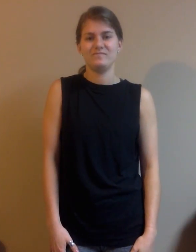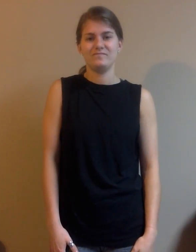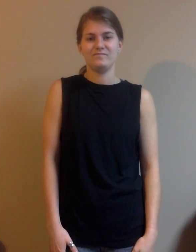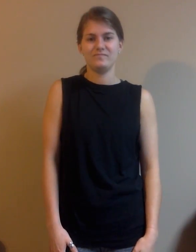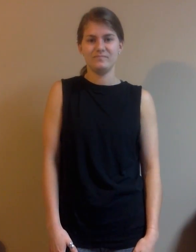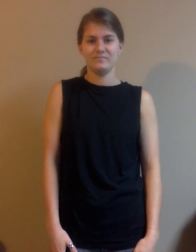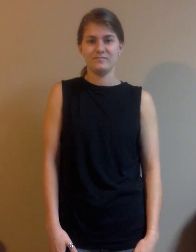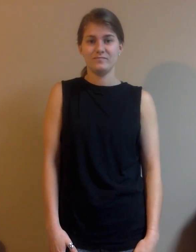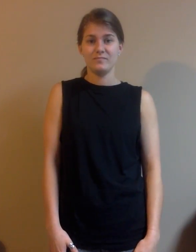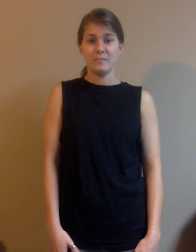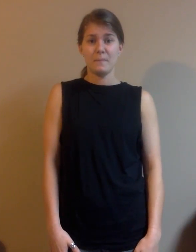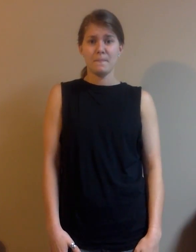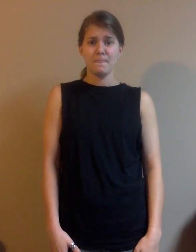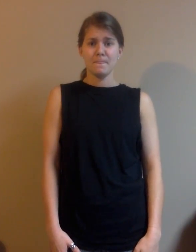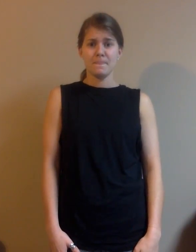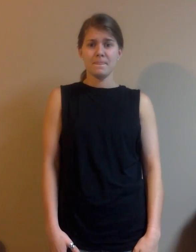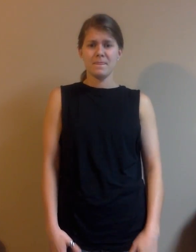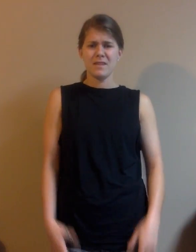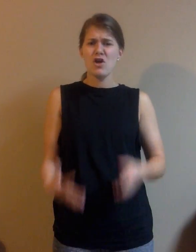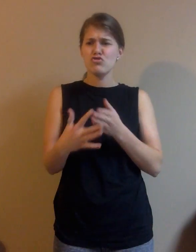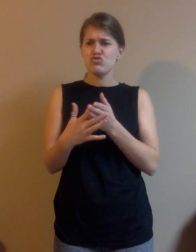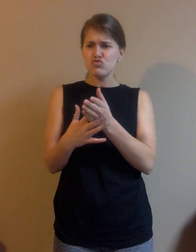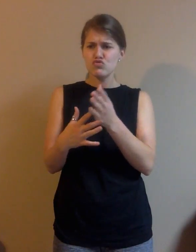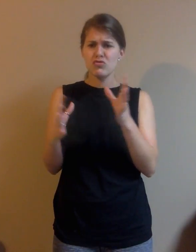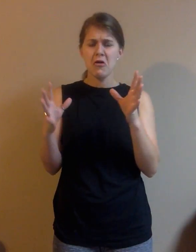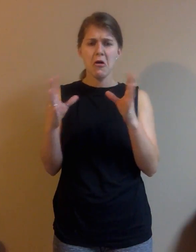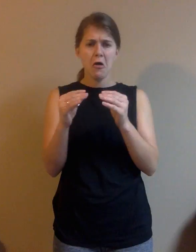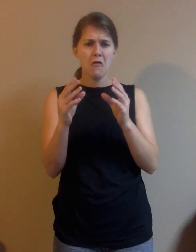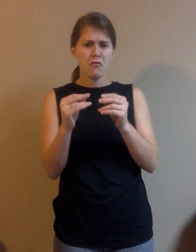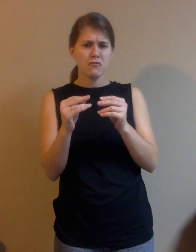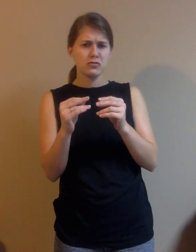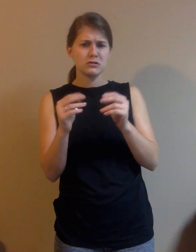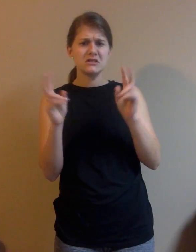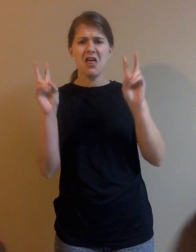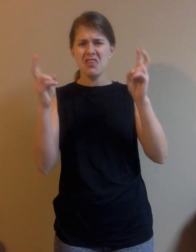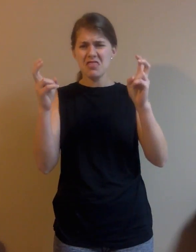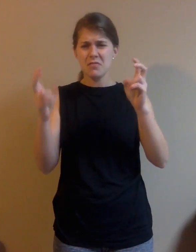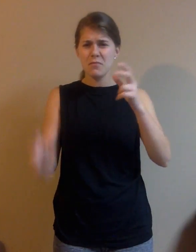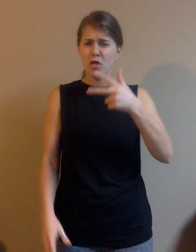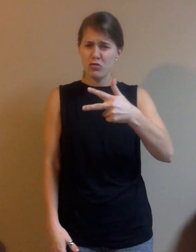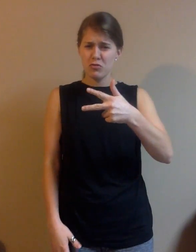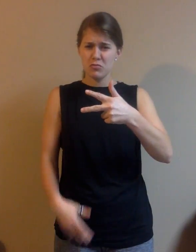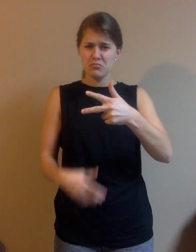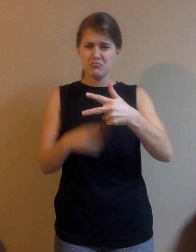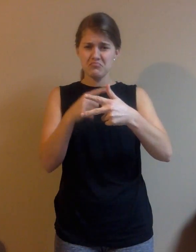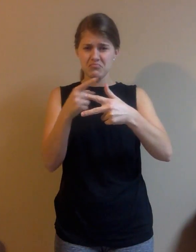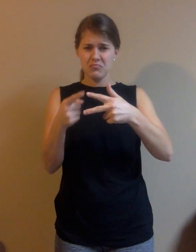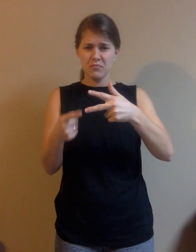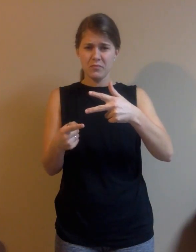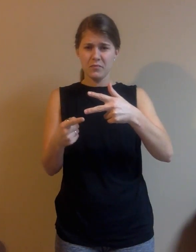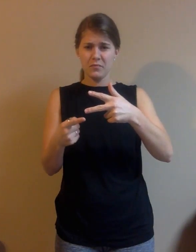There have been three themes, haven't there, running through the conference, which are relevant to what I want to talk about. One is the